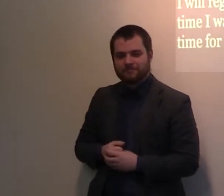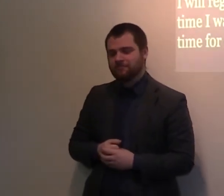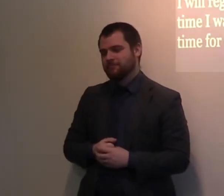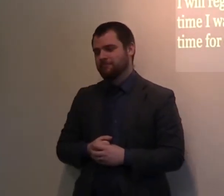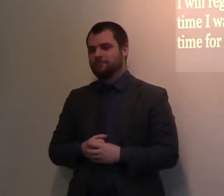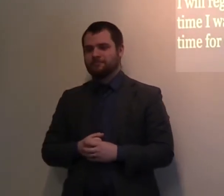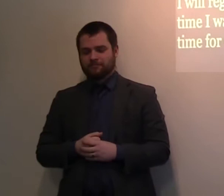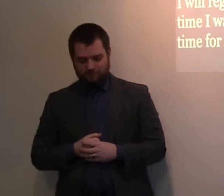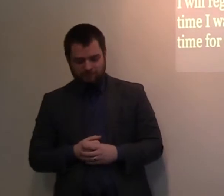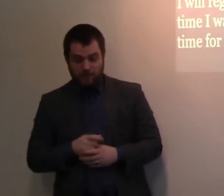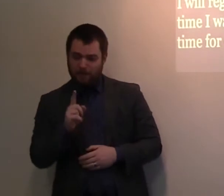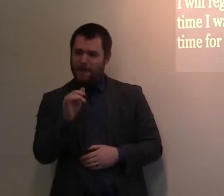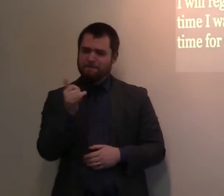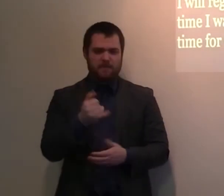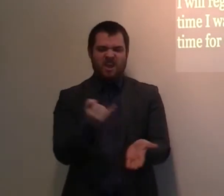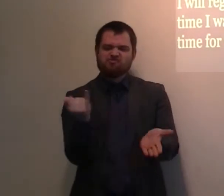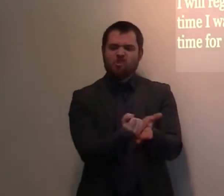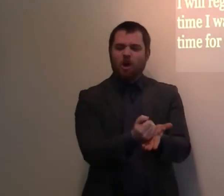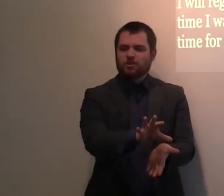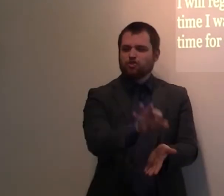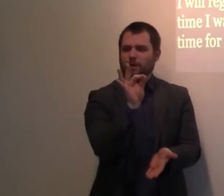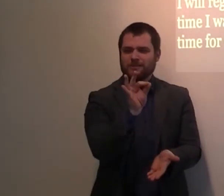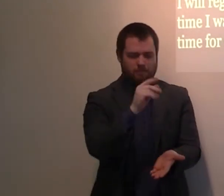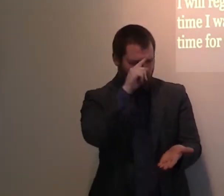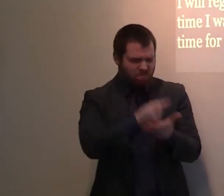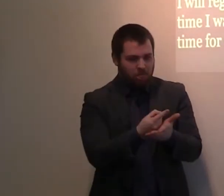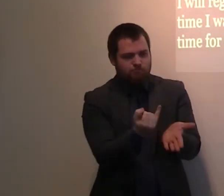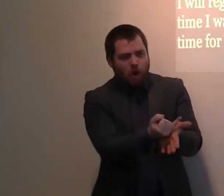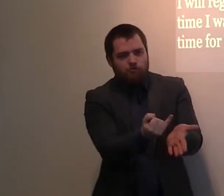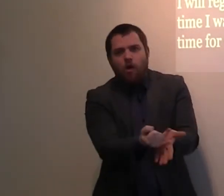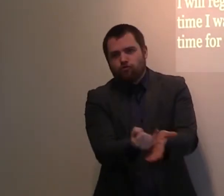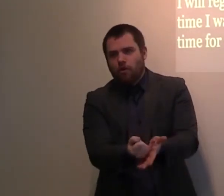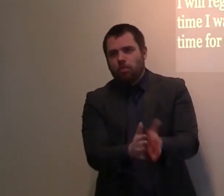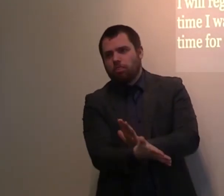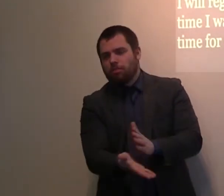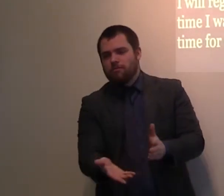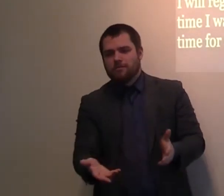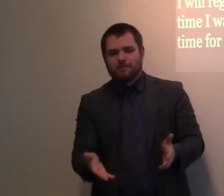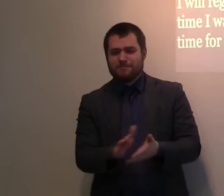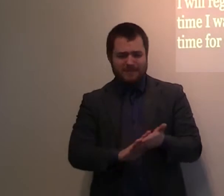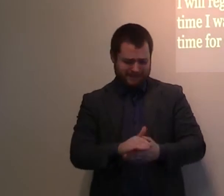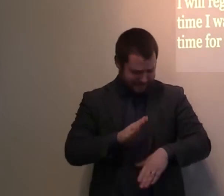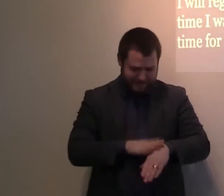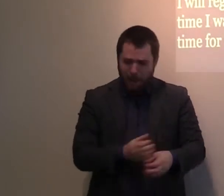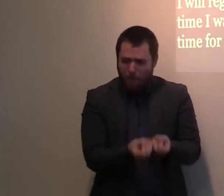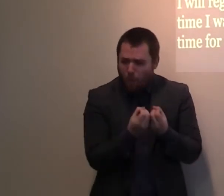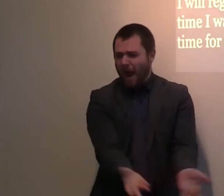If I make the wrong choices, I will waste my time